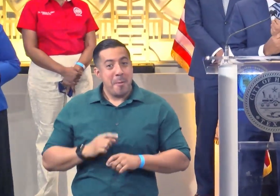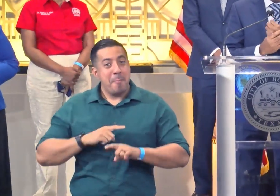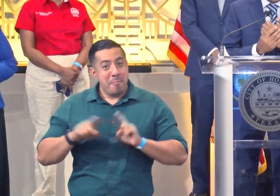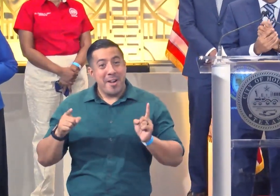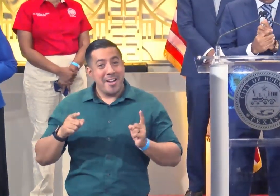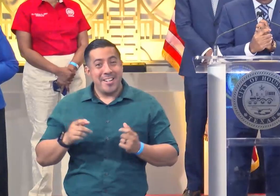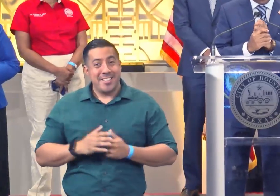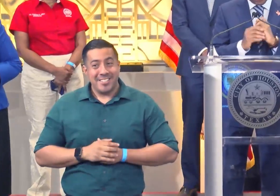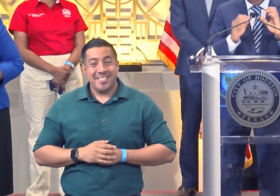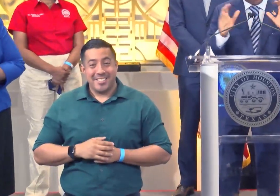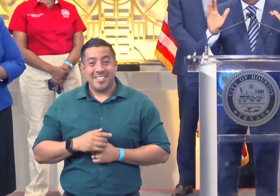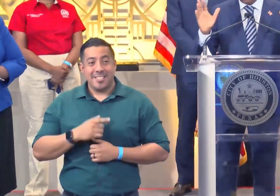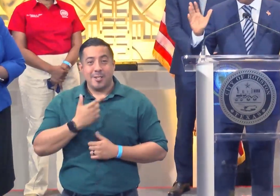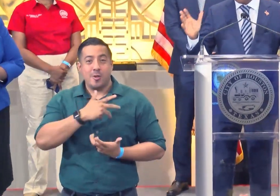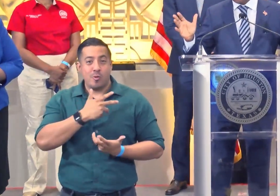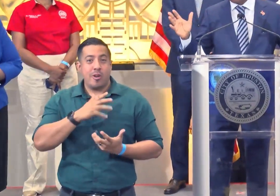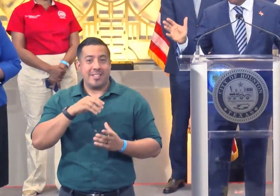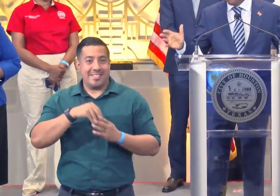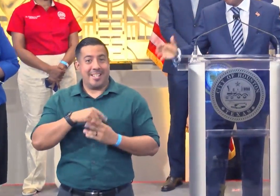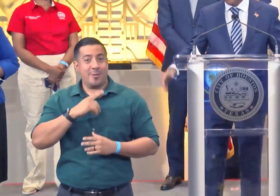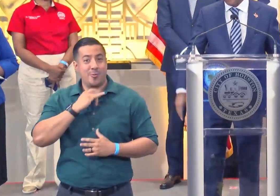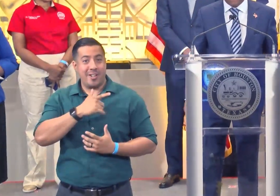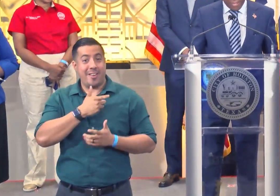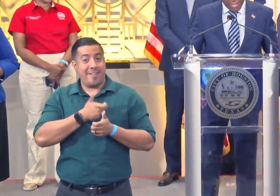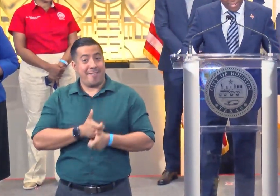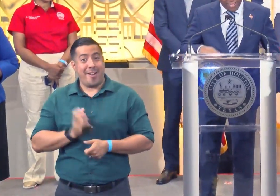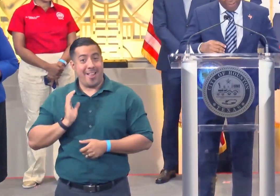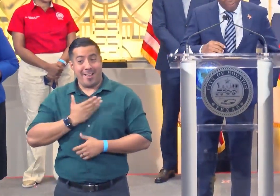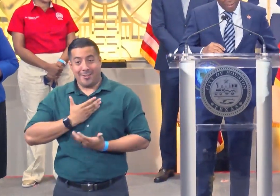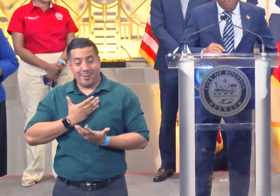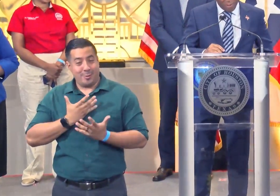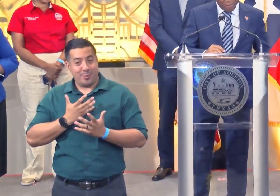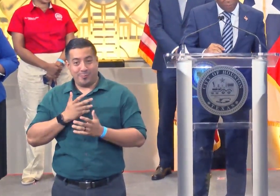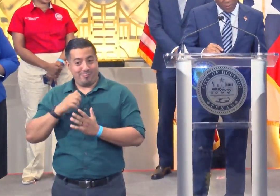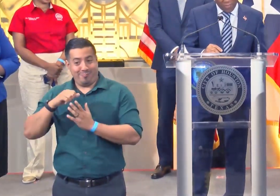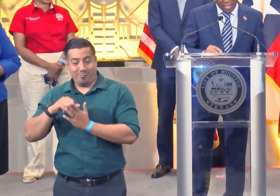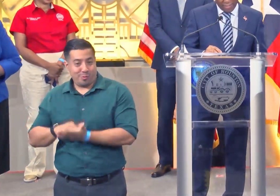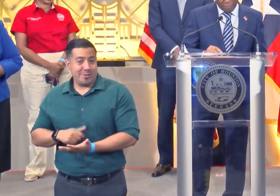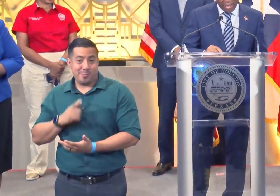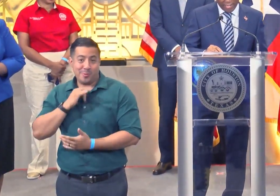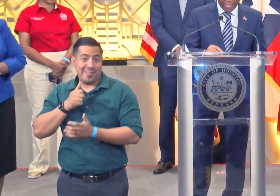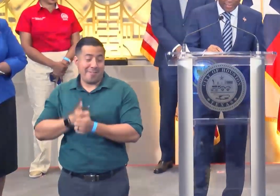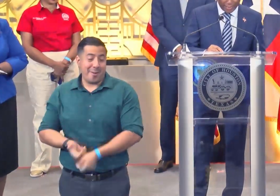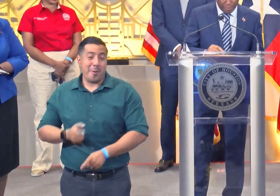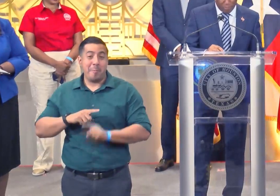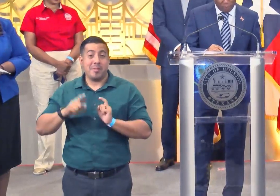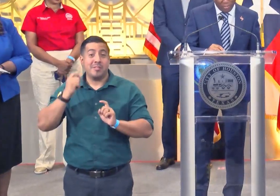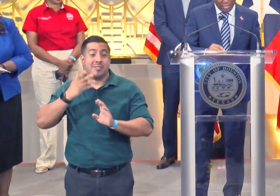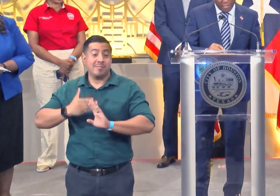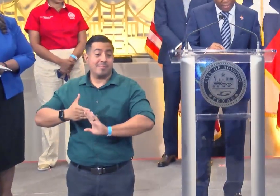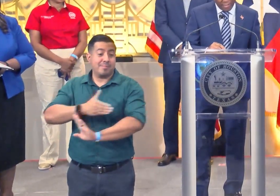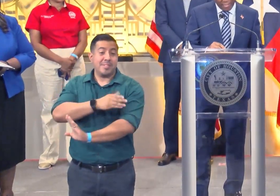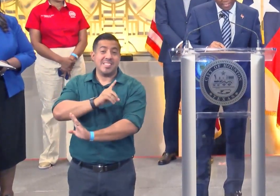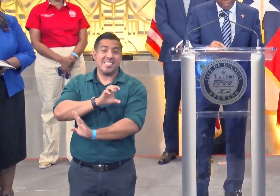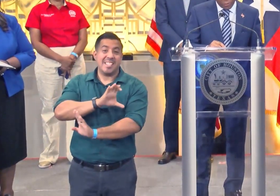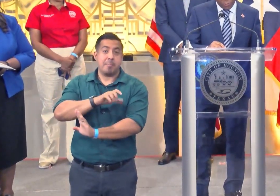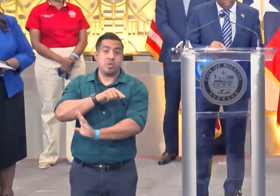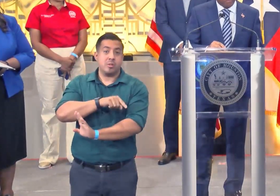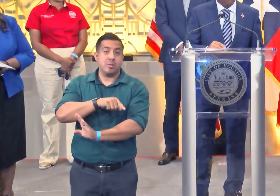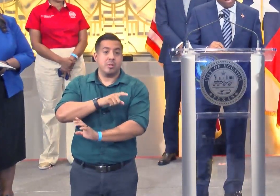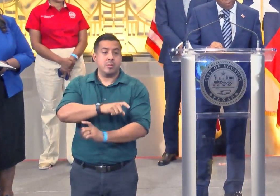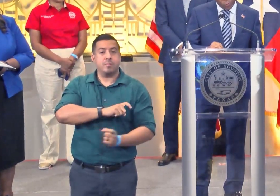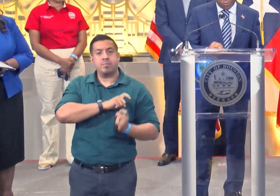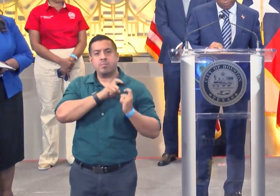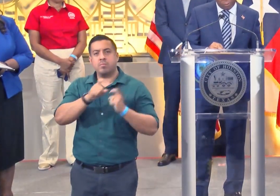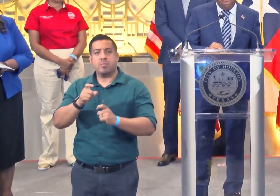nonetheless, you know, we write our own script, you know. But before that, back in December, he